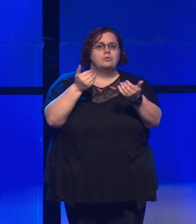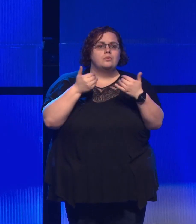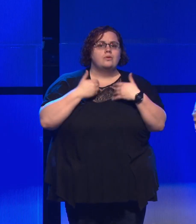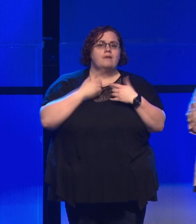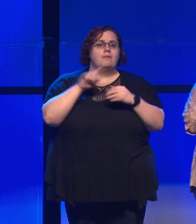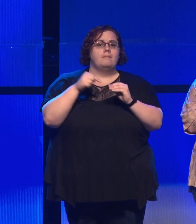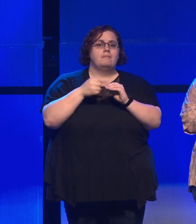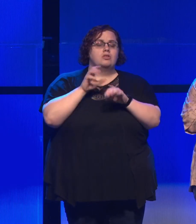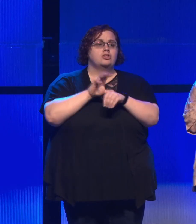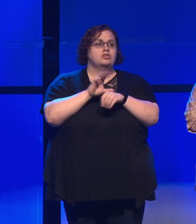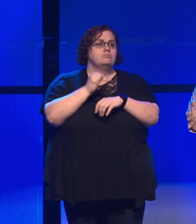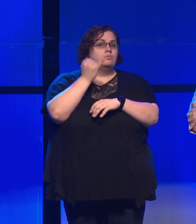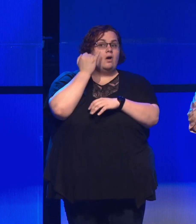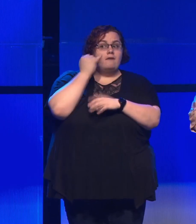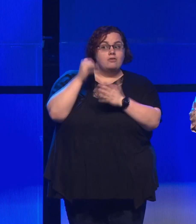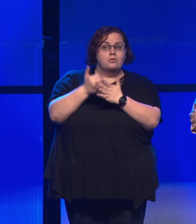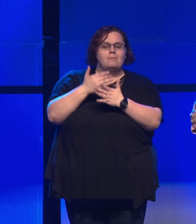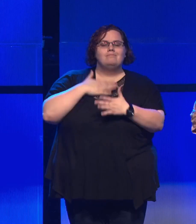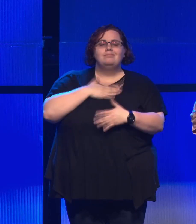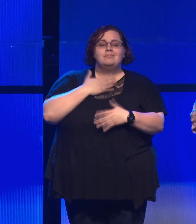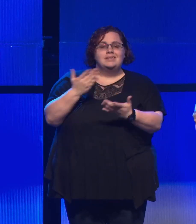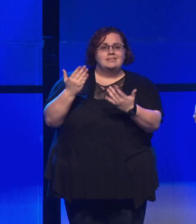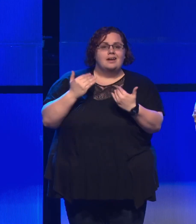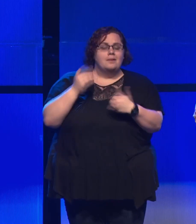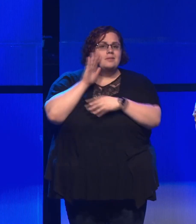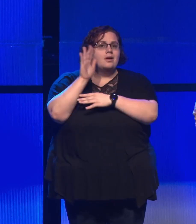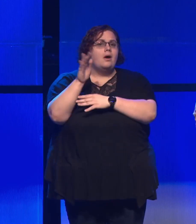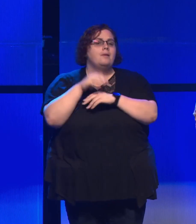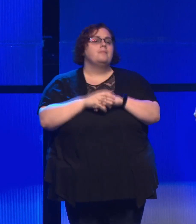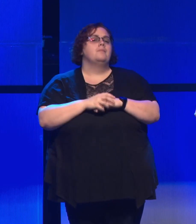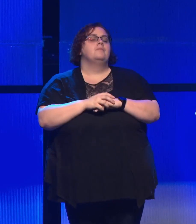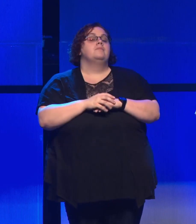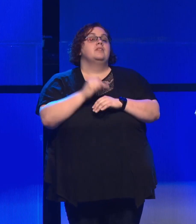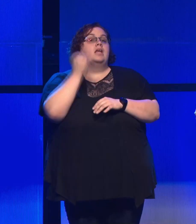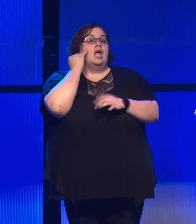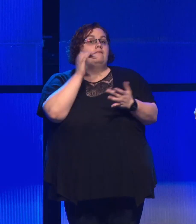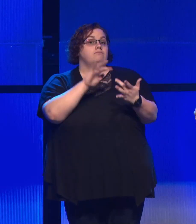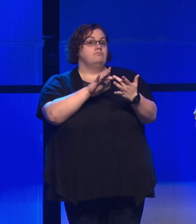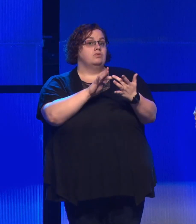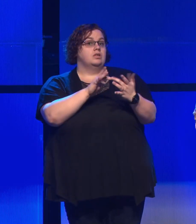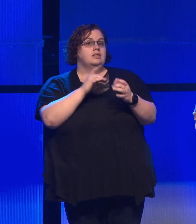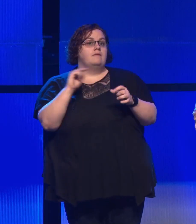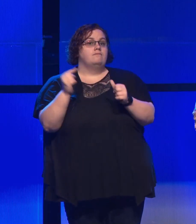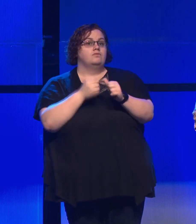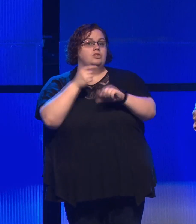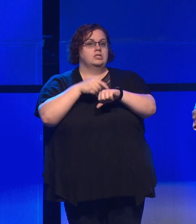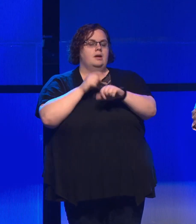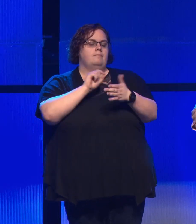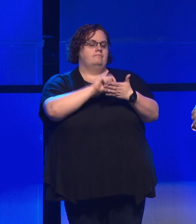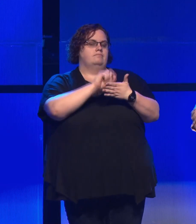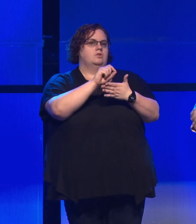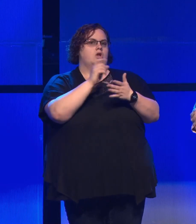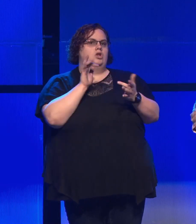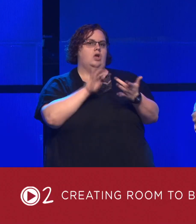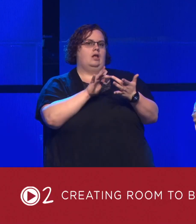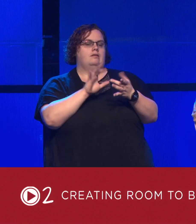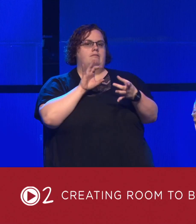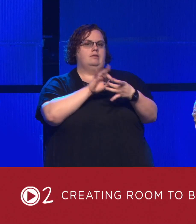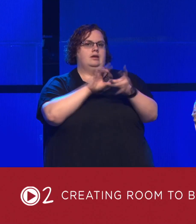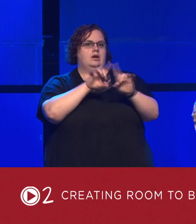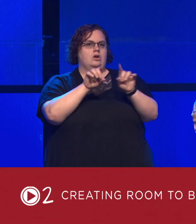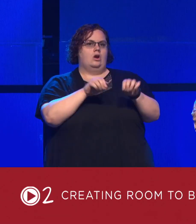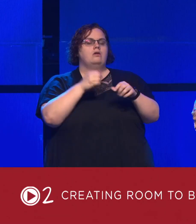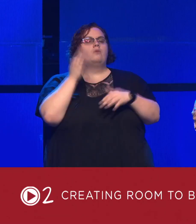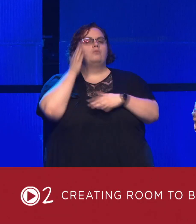me. If you are connecting digitally for the first time, just check the box on your digital Connect card and we will ship that book to you this